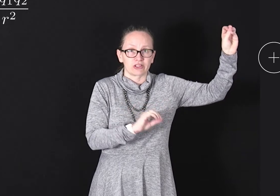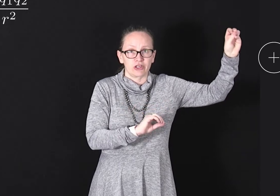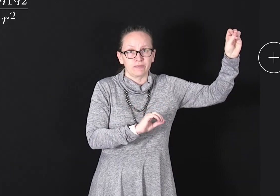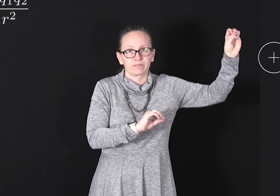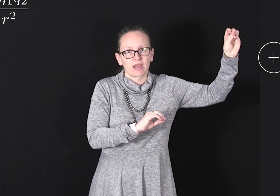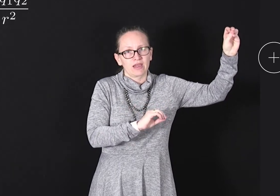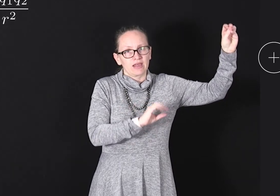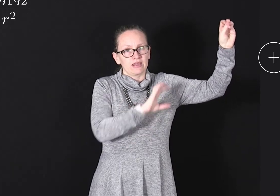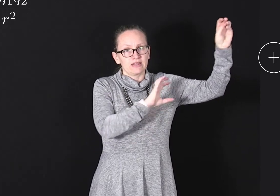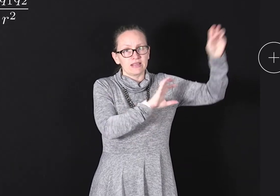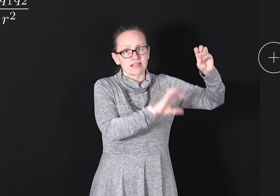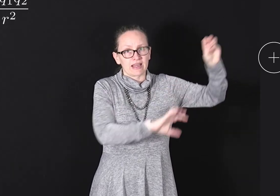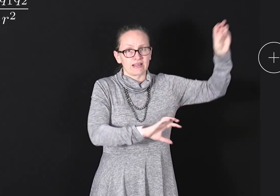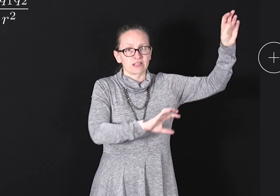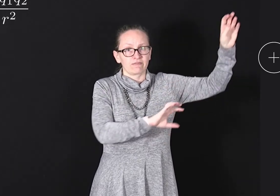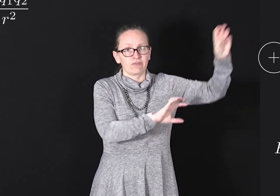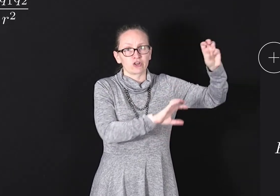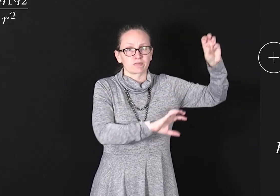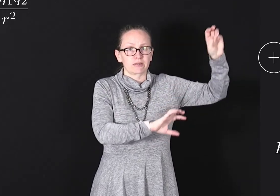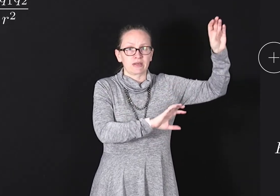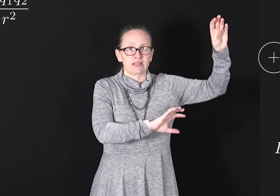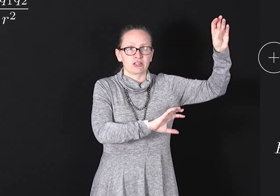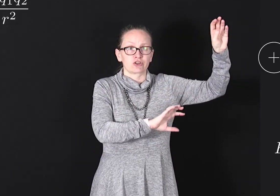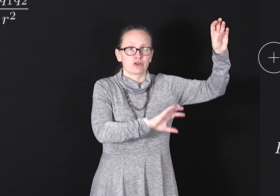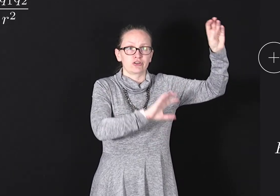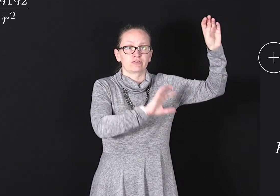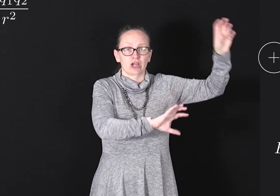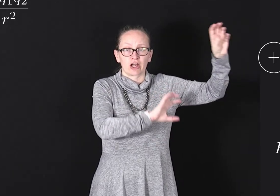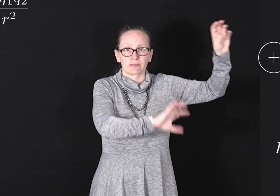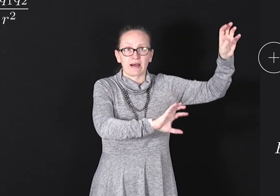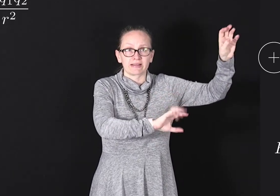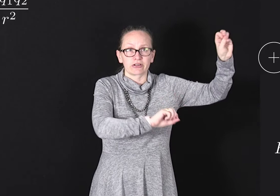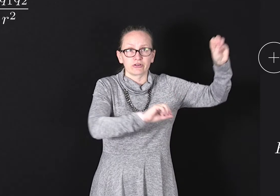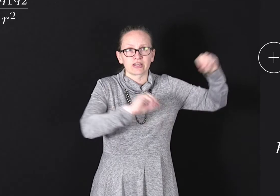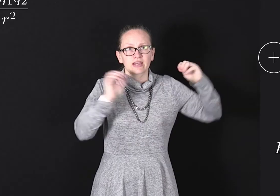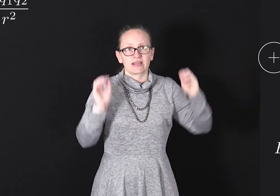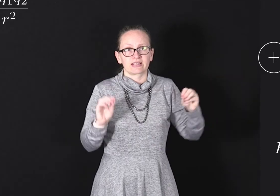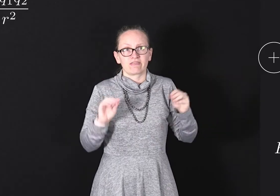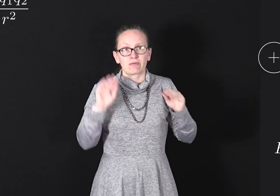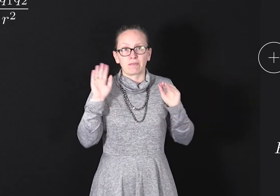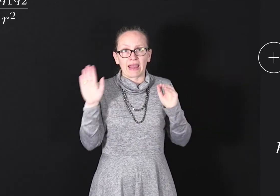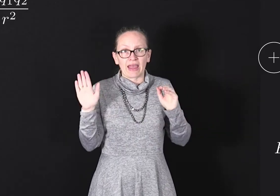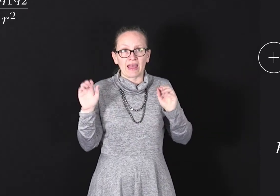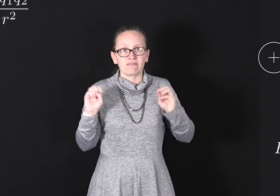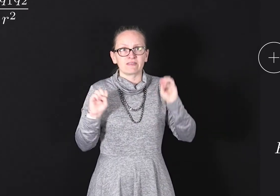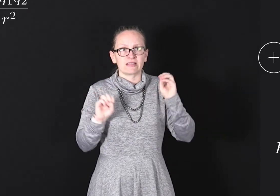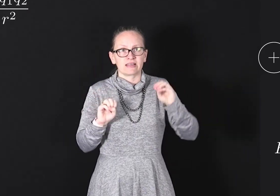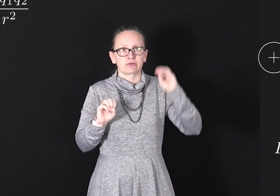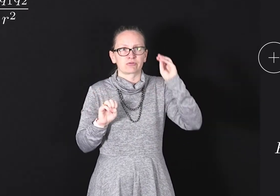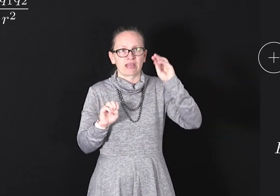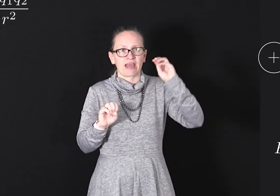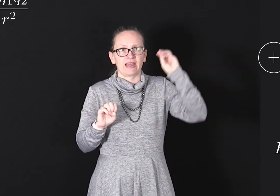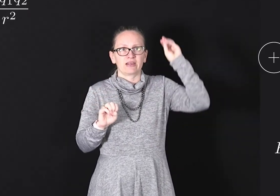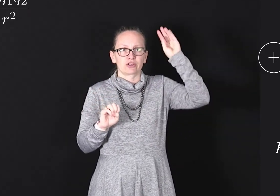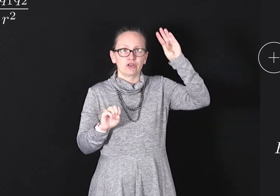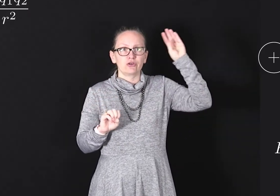q. In this case, the force between these two charged particles is given by F is equal to